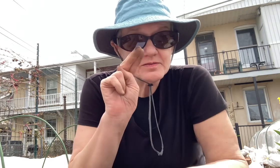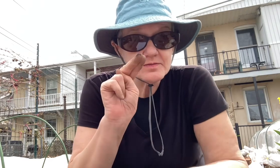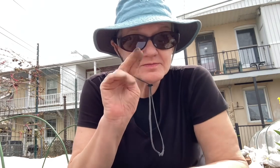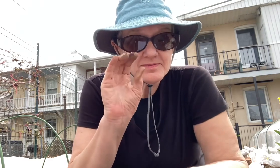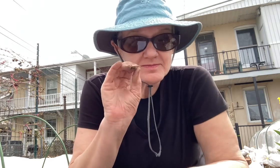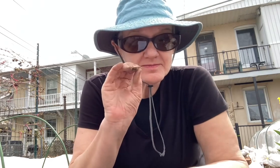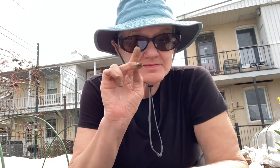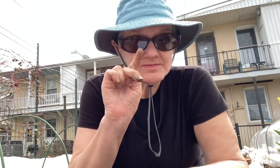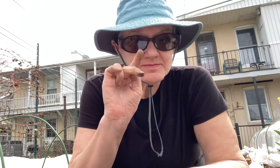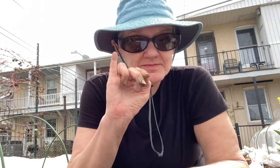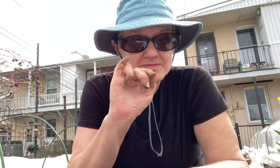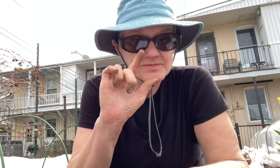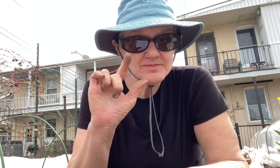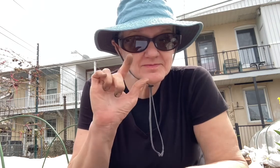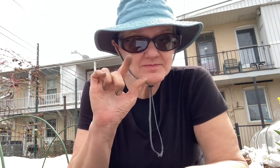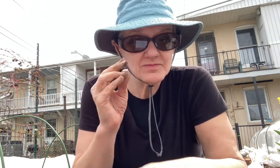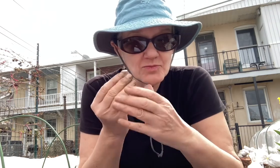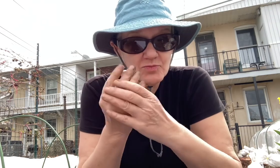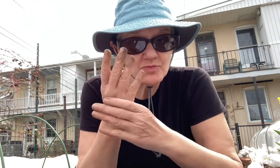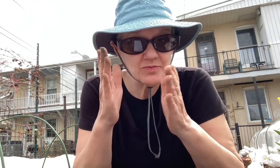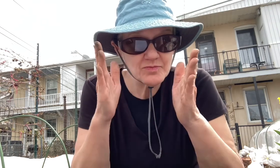But no-till growers